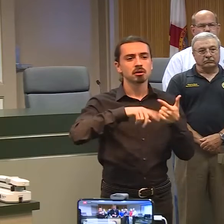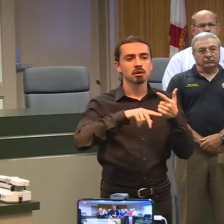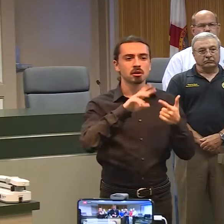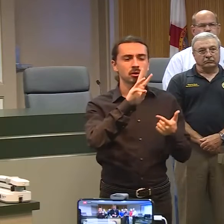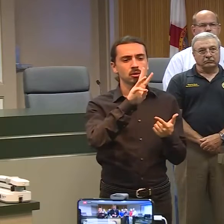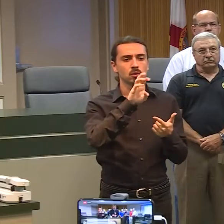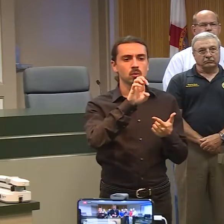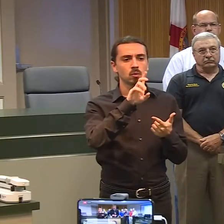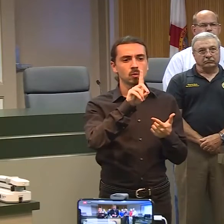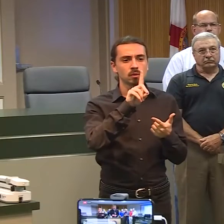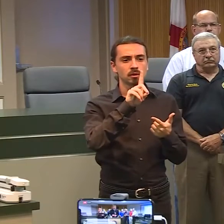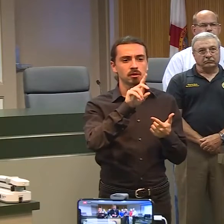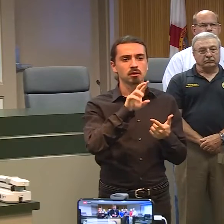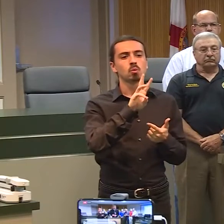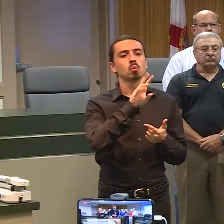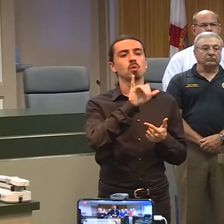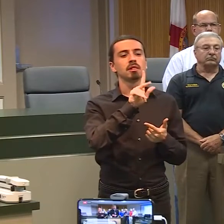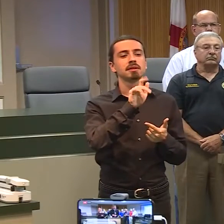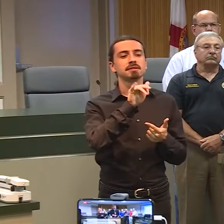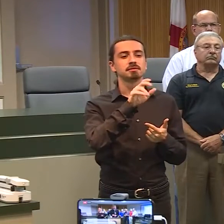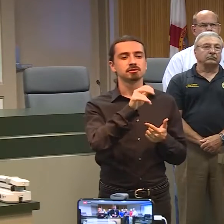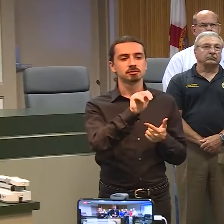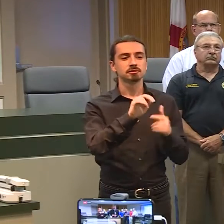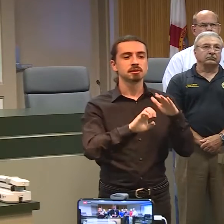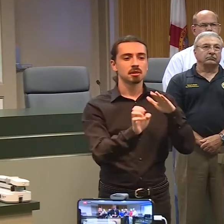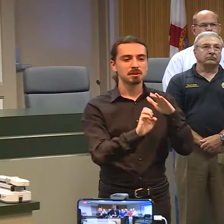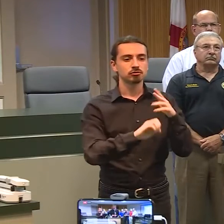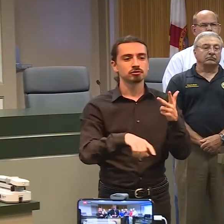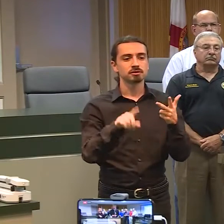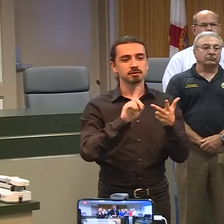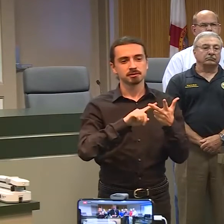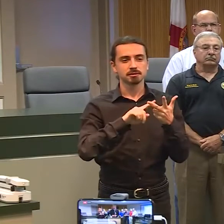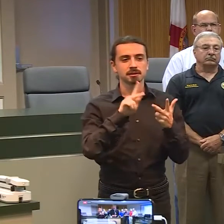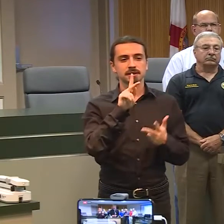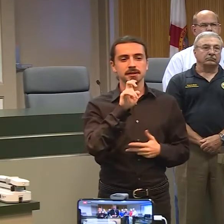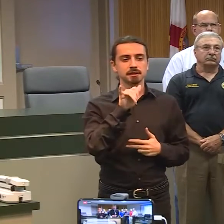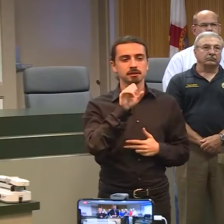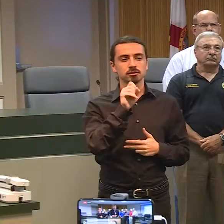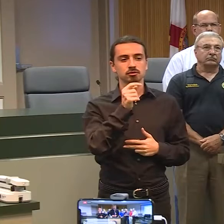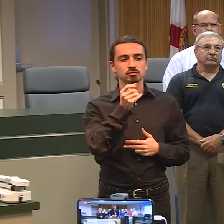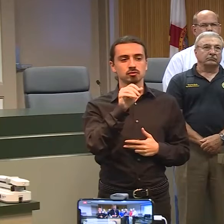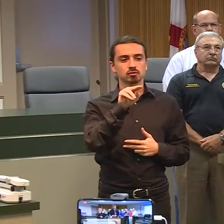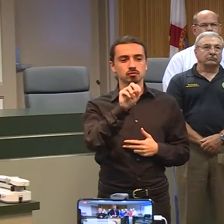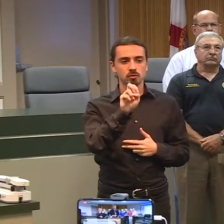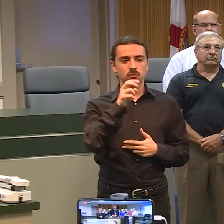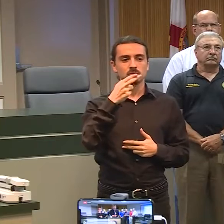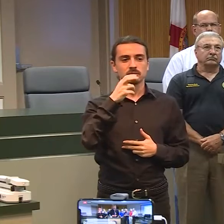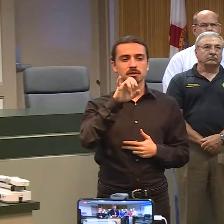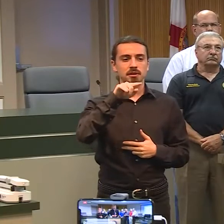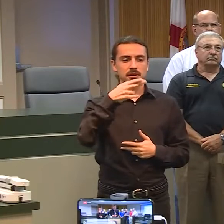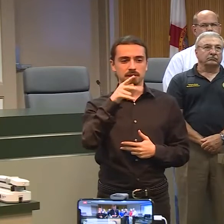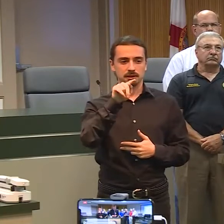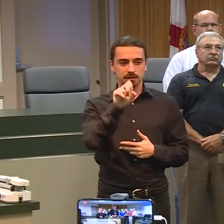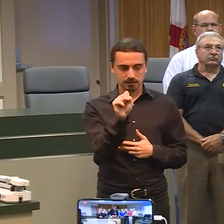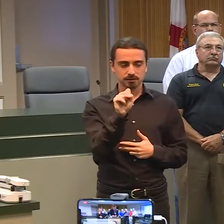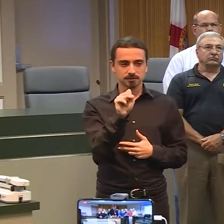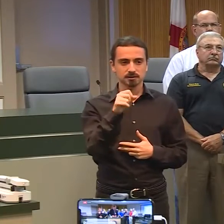High School. Keystone Heights High School and Orange Park High School will be designated as pet